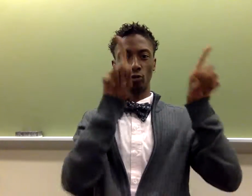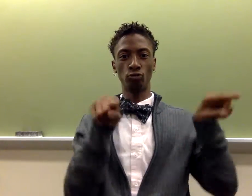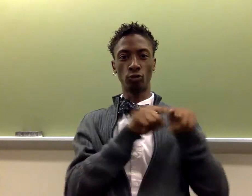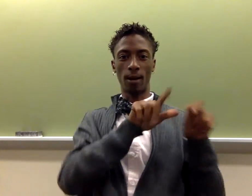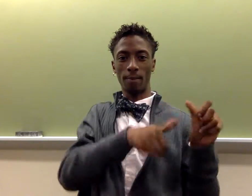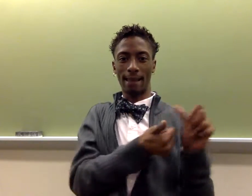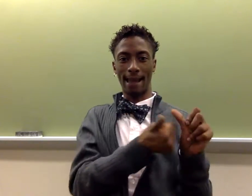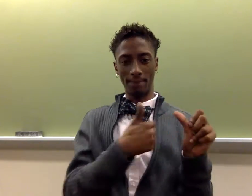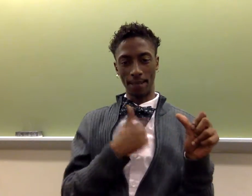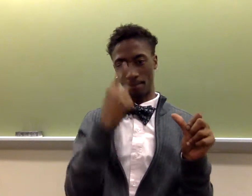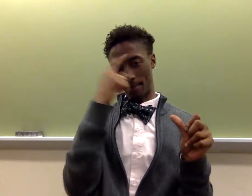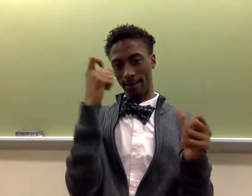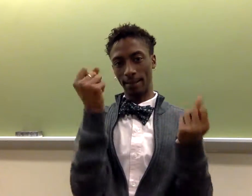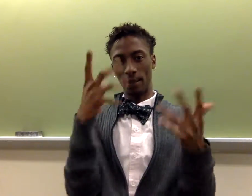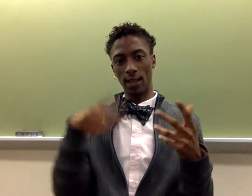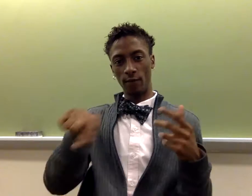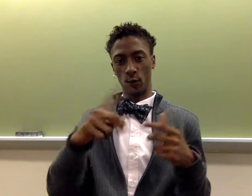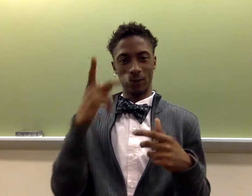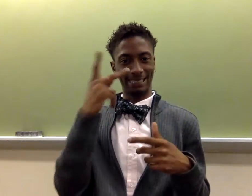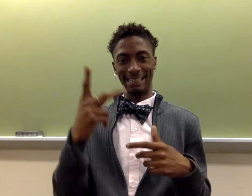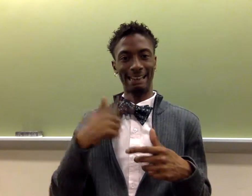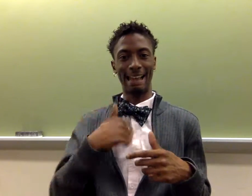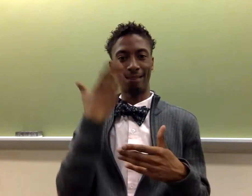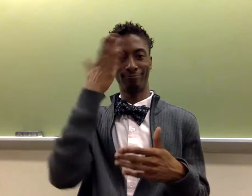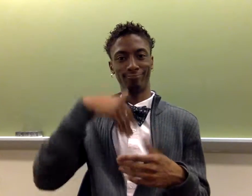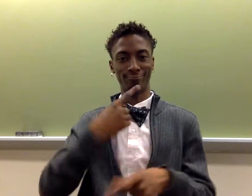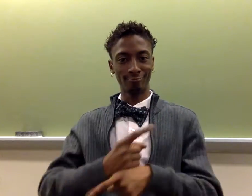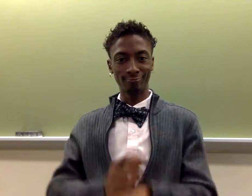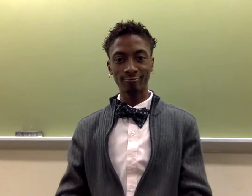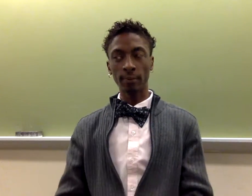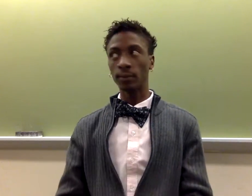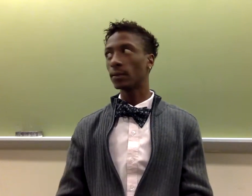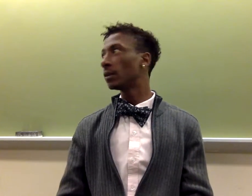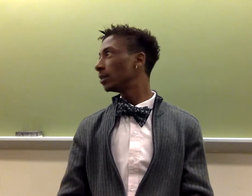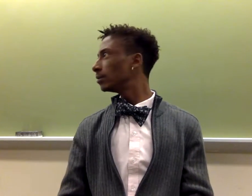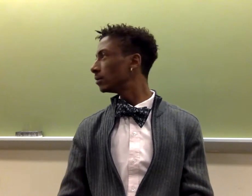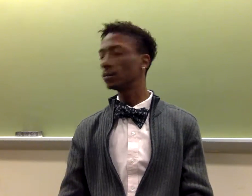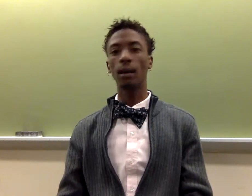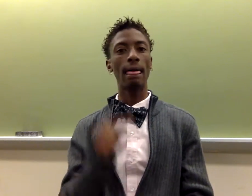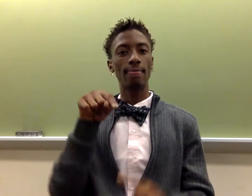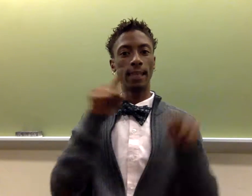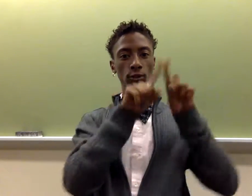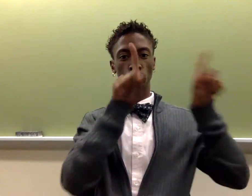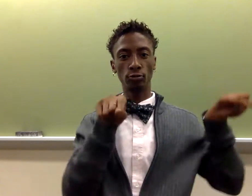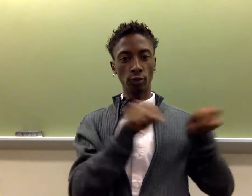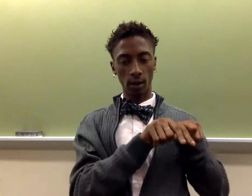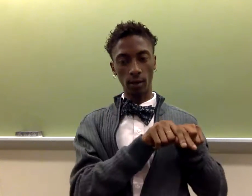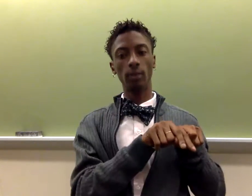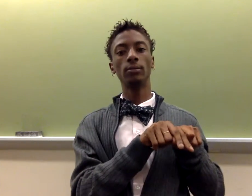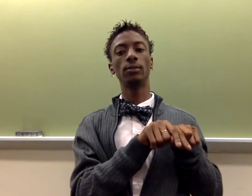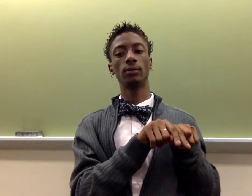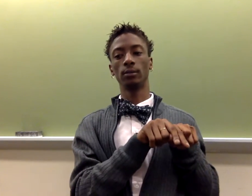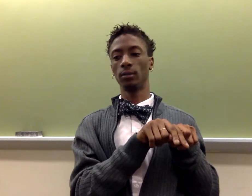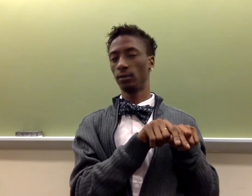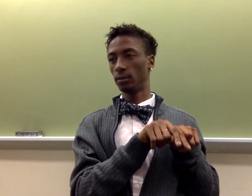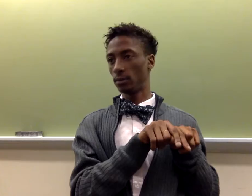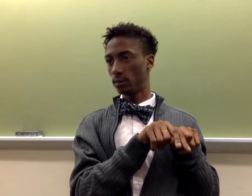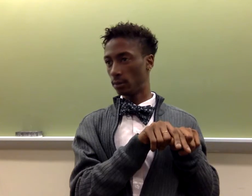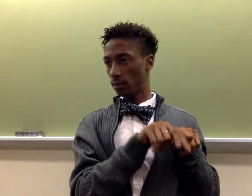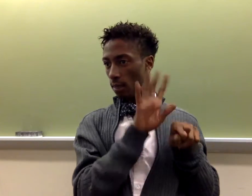have probably seen it and not paid too much attention to it. This is a chart that reflects the aquifer